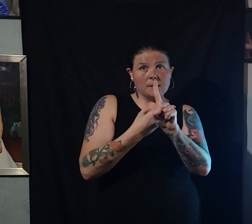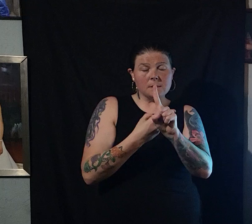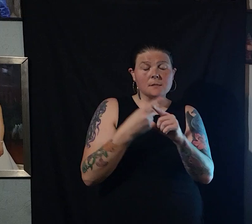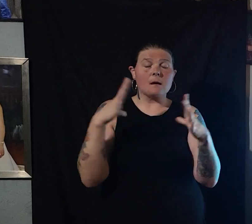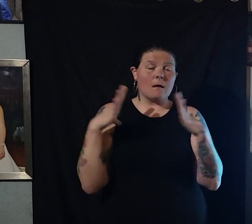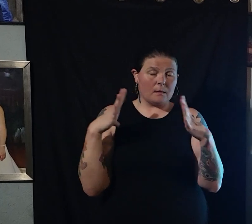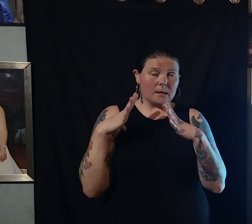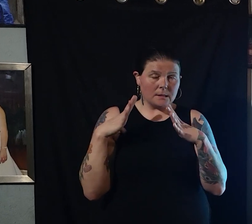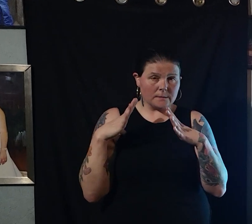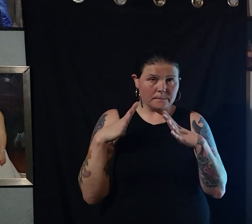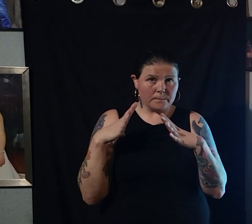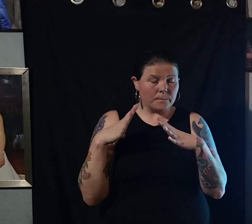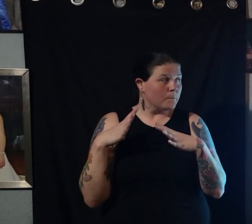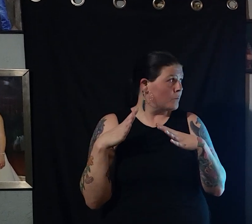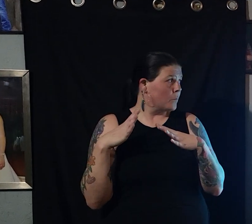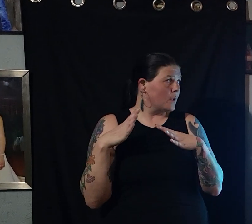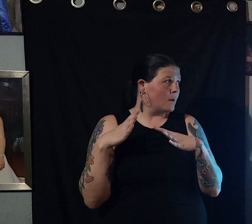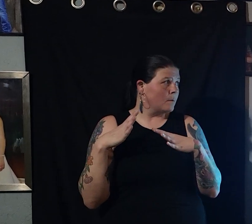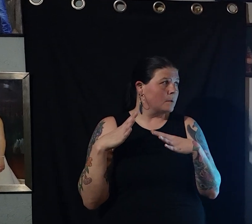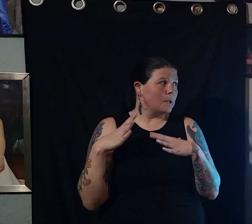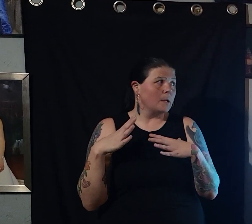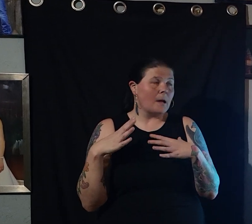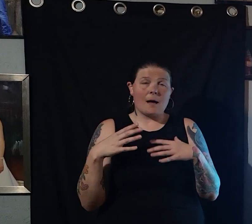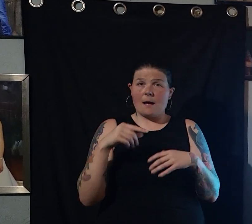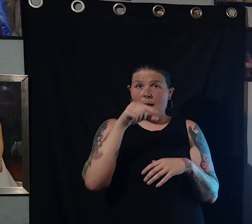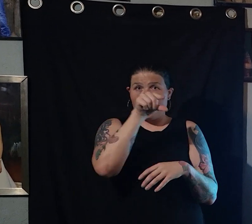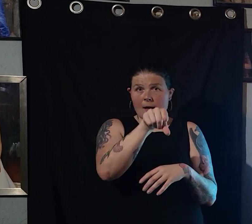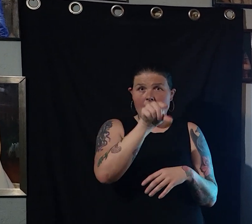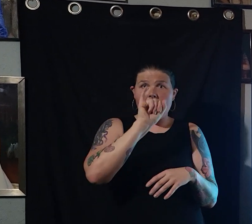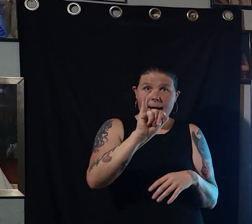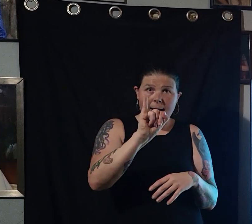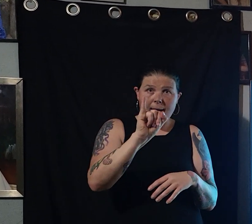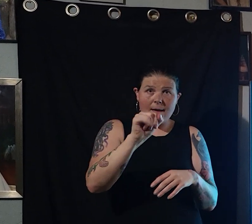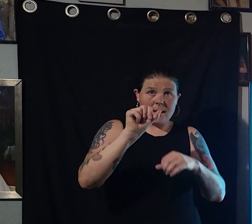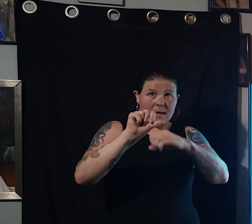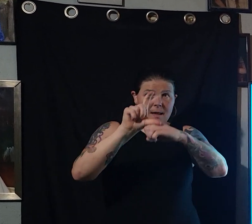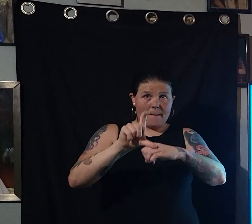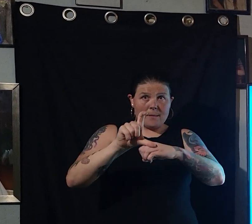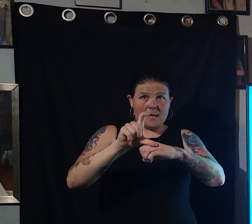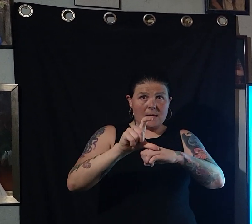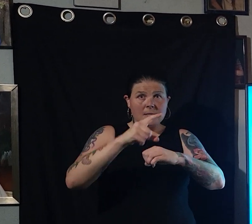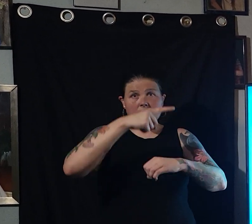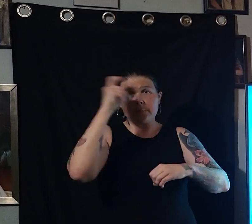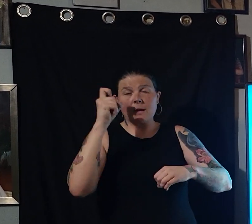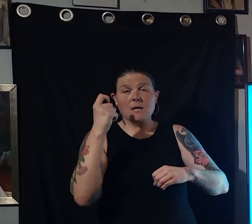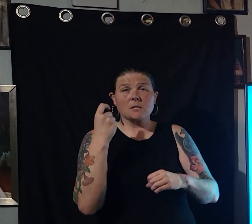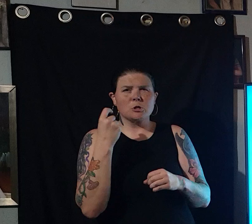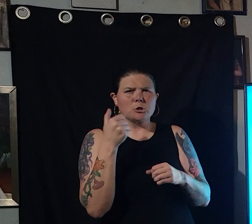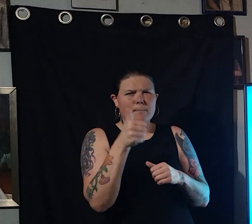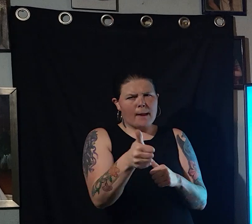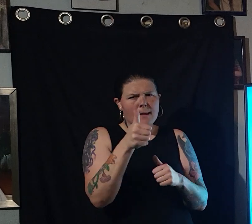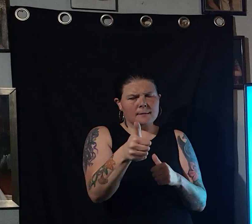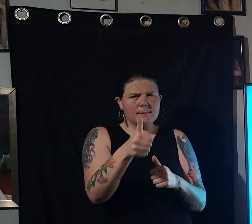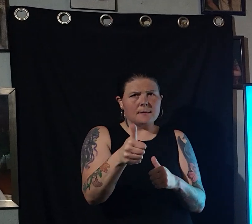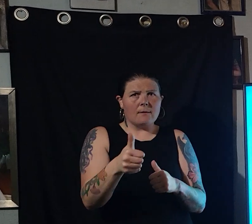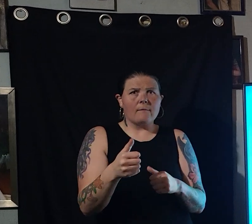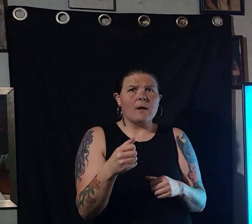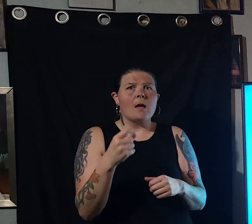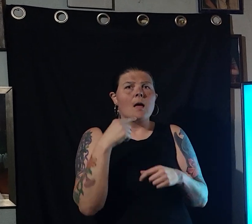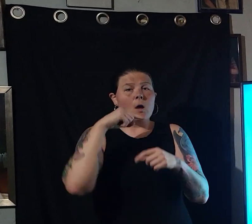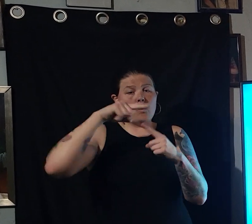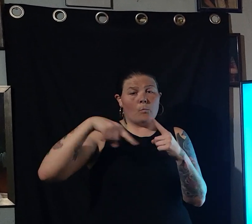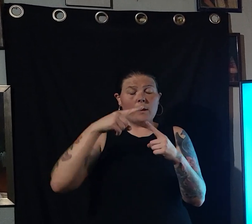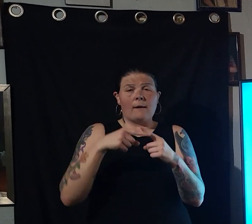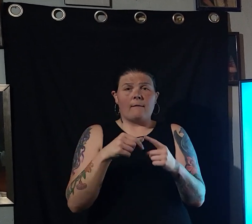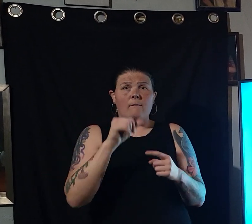and holidays. The letter I is capitalized because it's all by itself. And